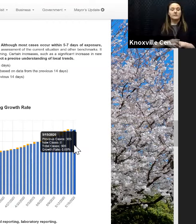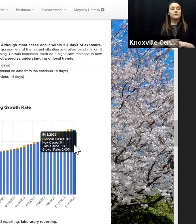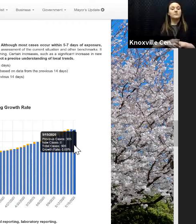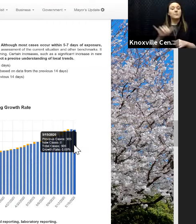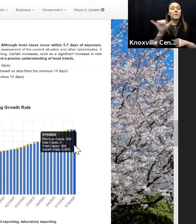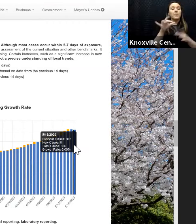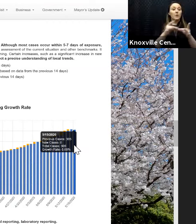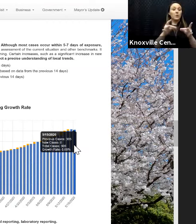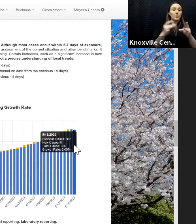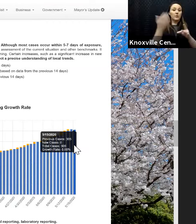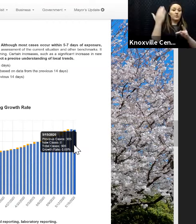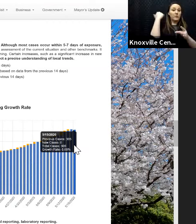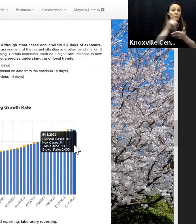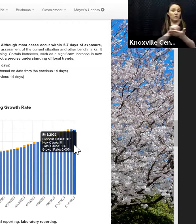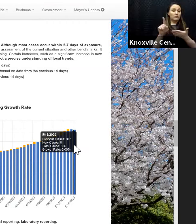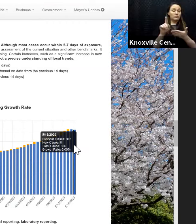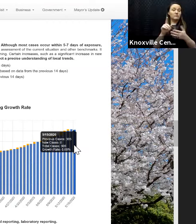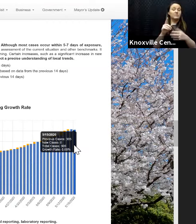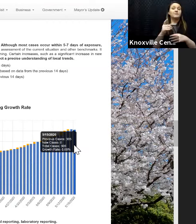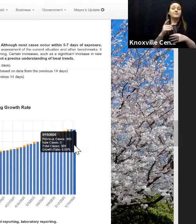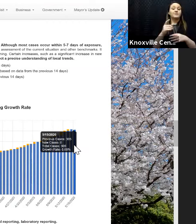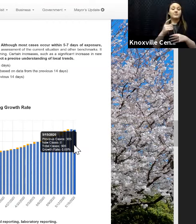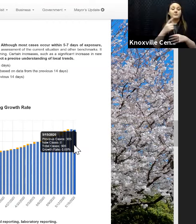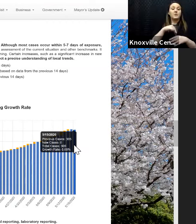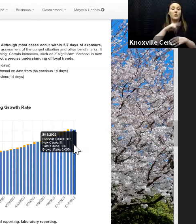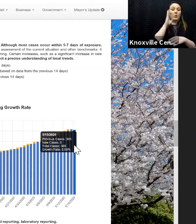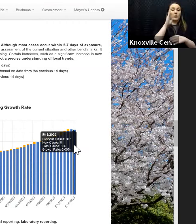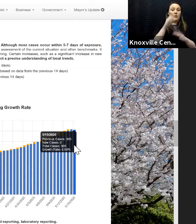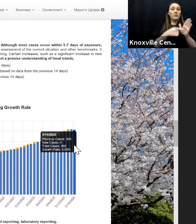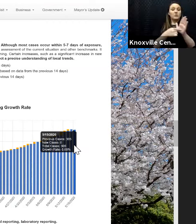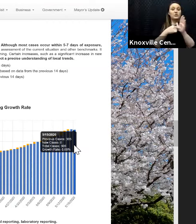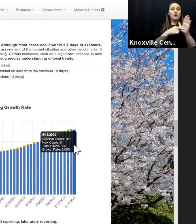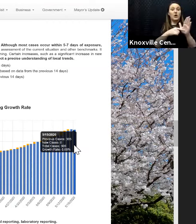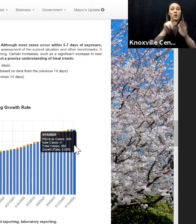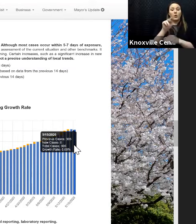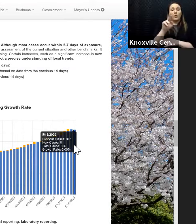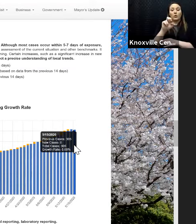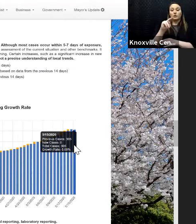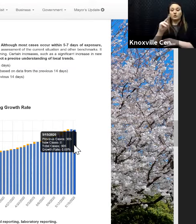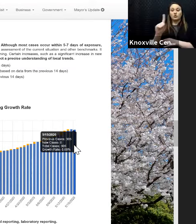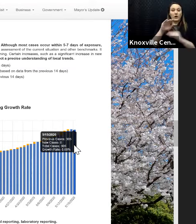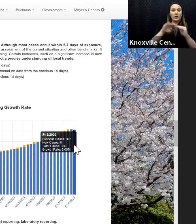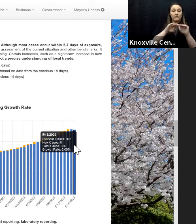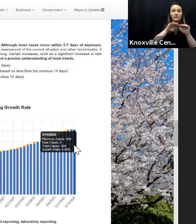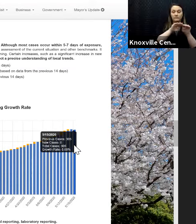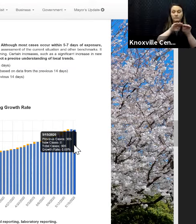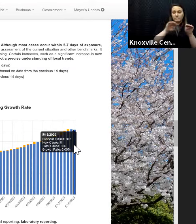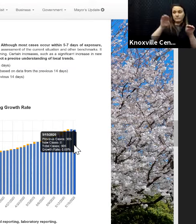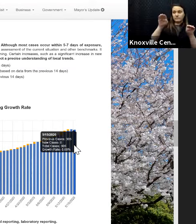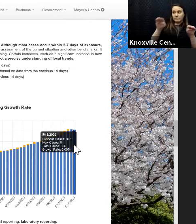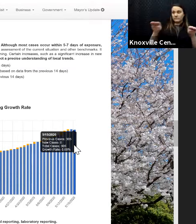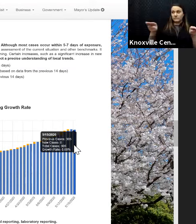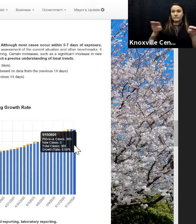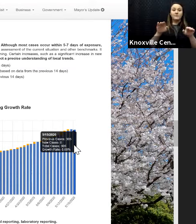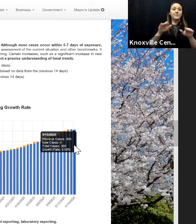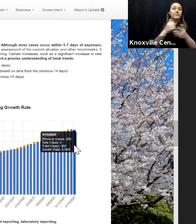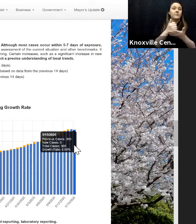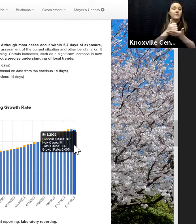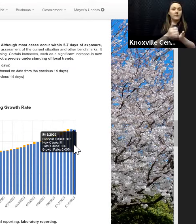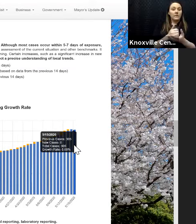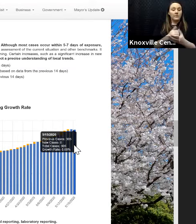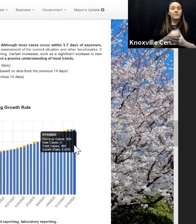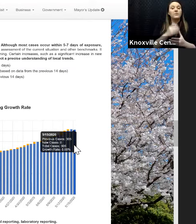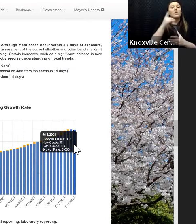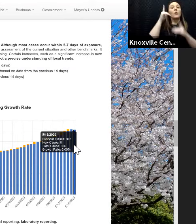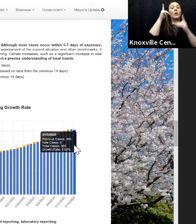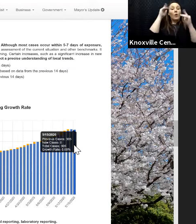we are going to be incorporating a way to demonstrate trends in a meaningful way. We are still in the process of making that available, and we are hopeful that we will